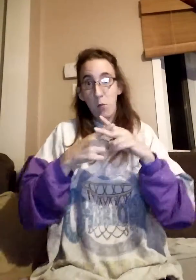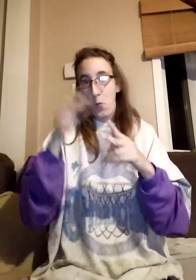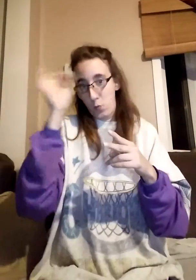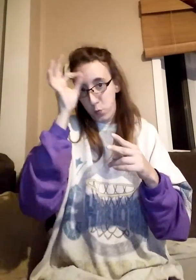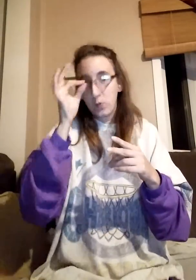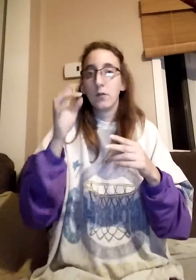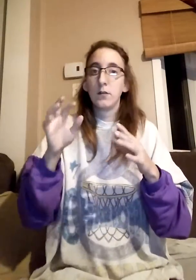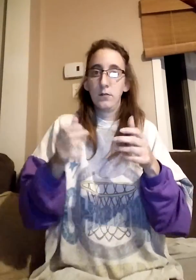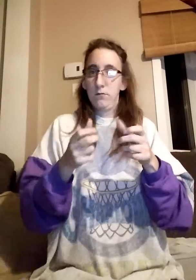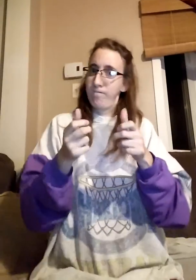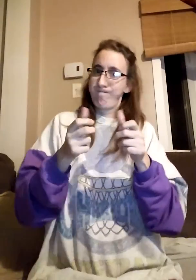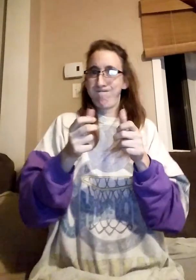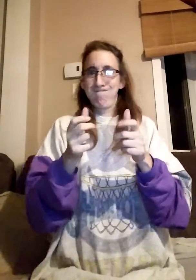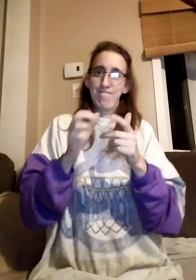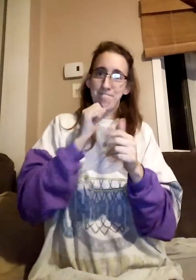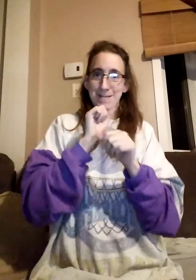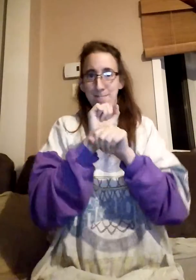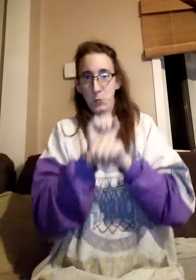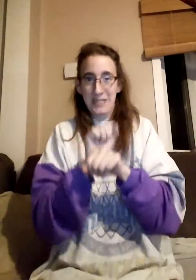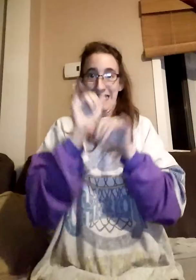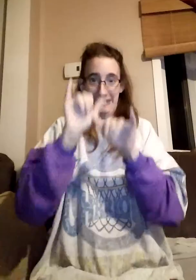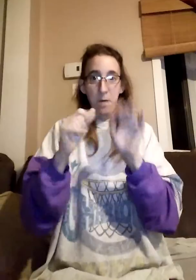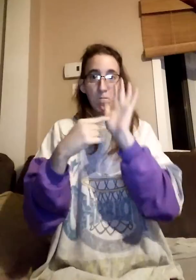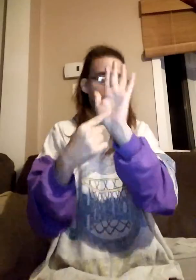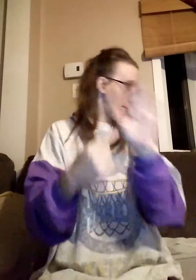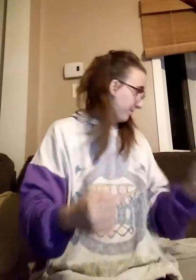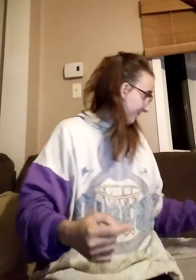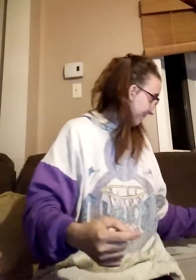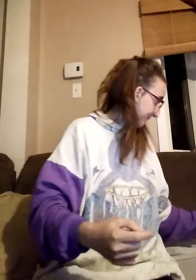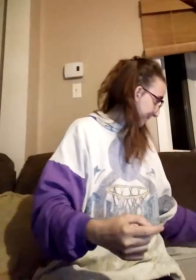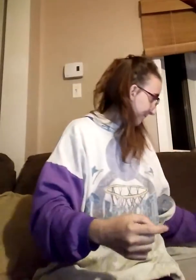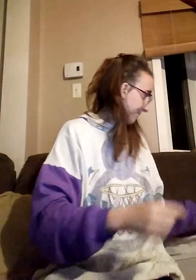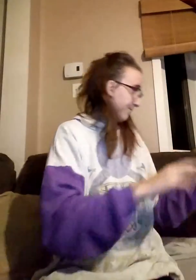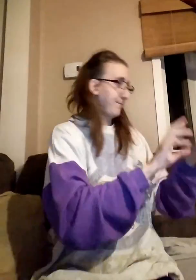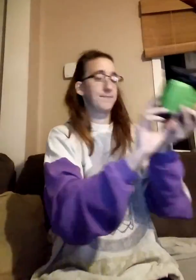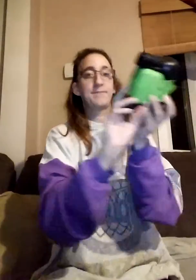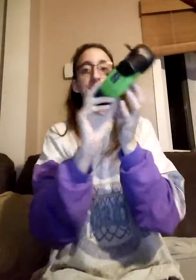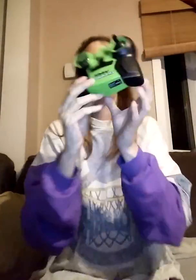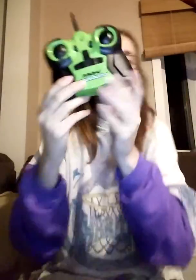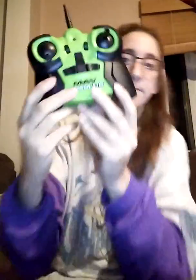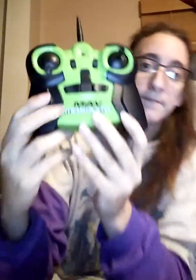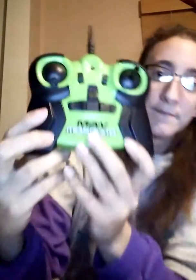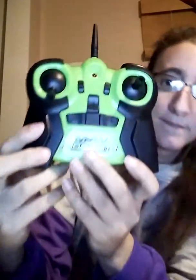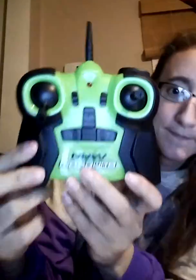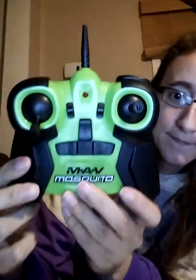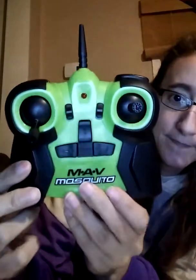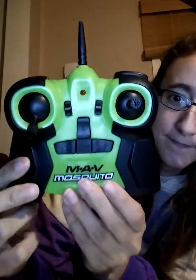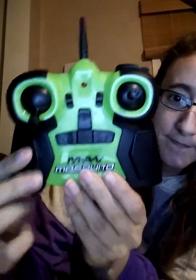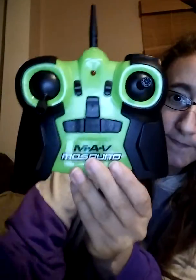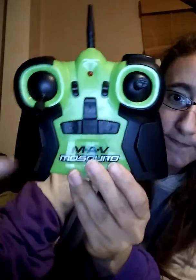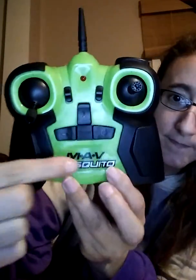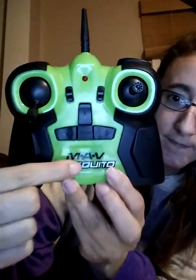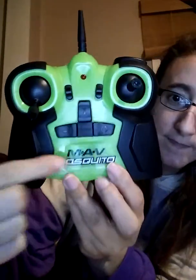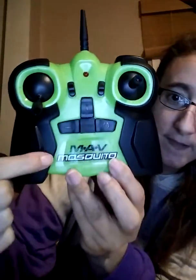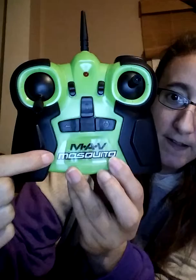Hello? Oh, damn. You guys are late. I'm going to have to take you to the principal's office. No, man. Come on, please. Sorry.